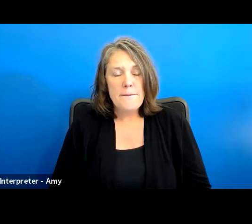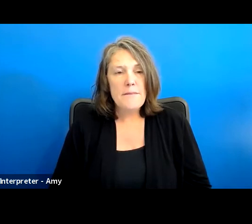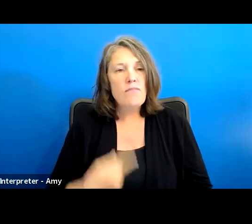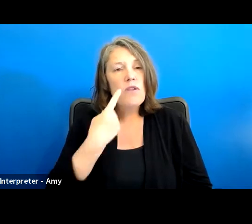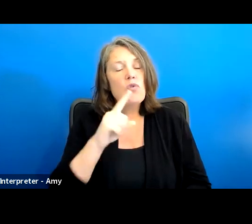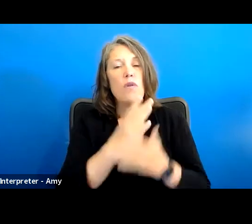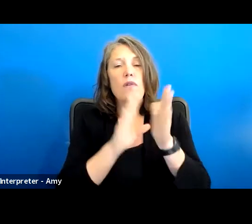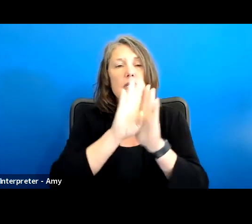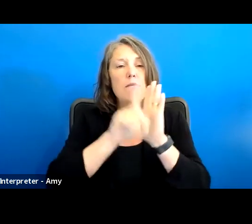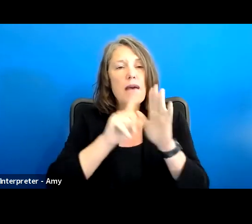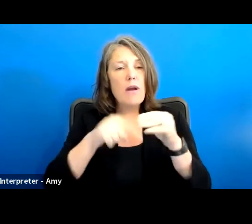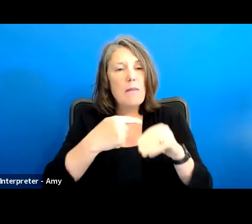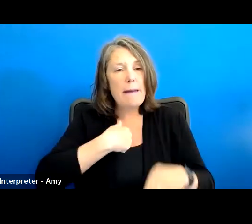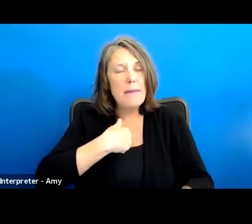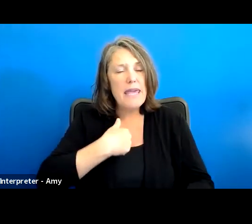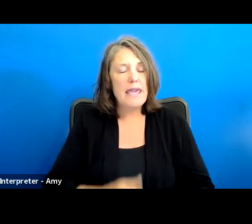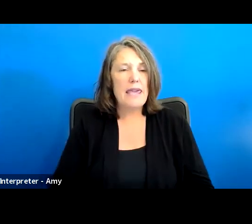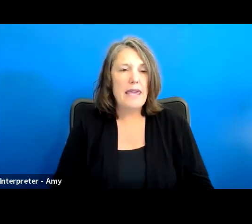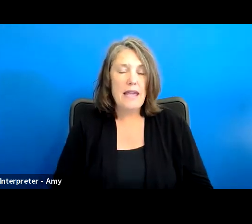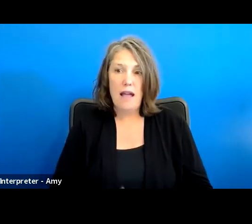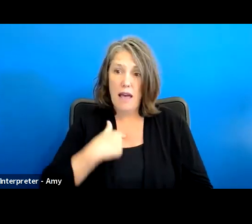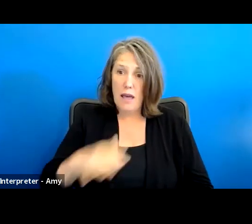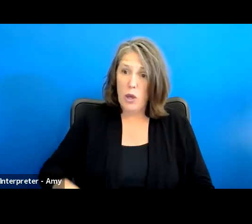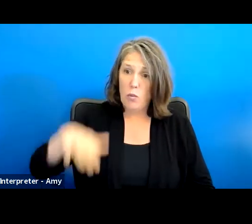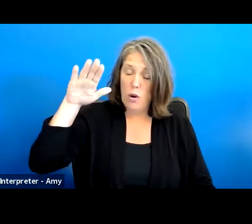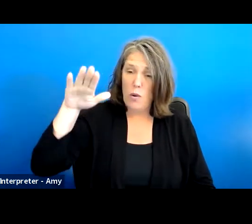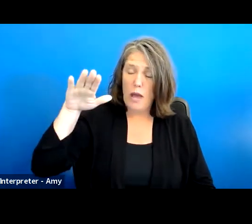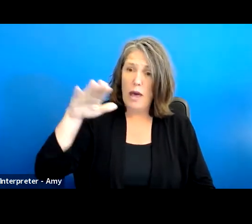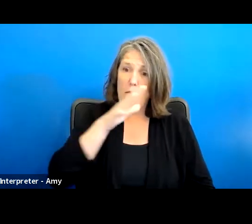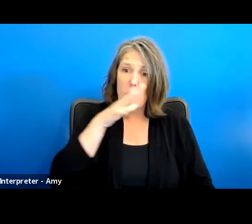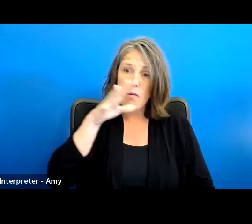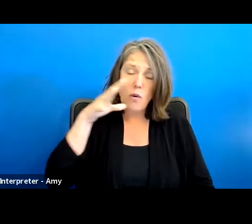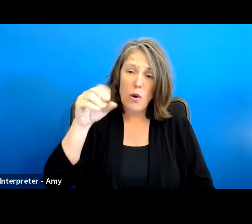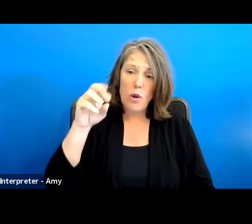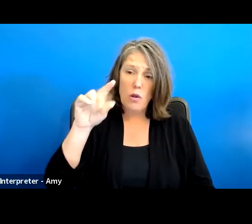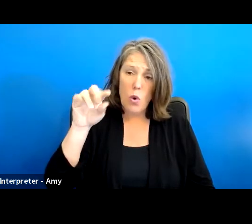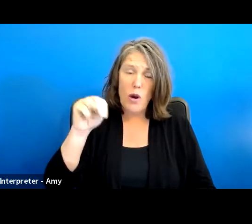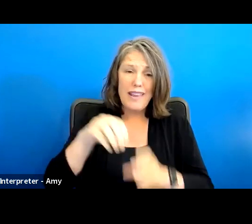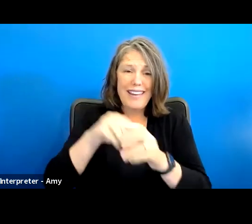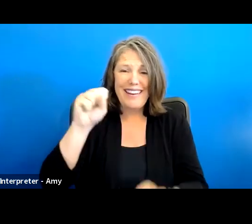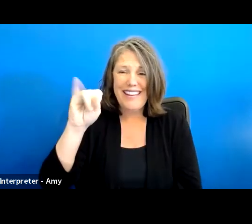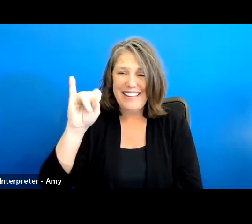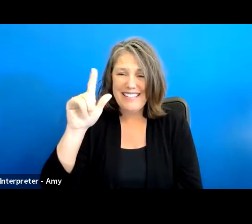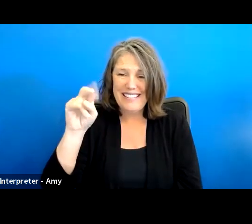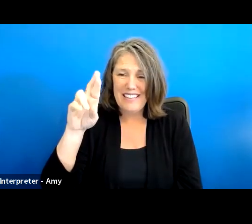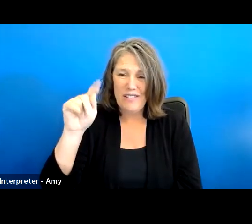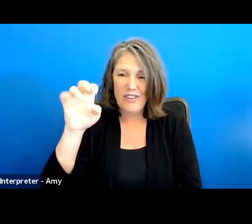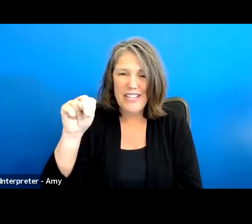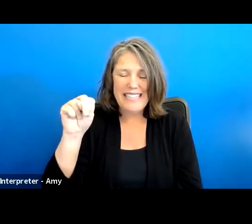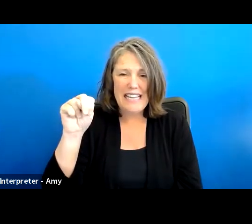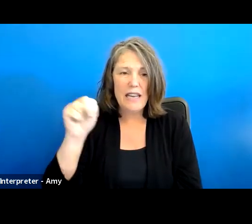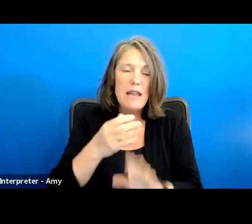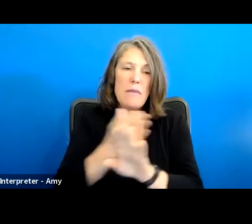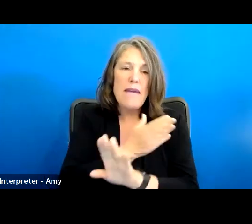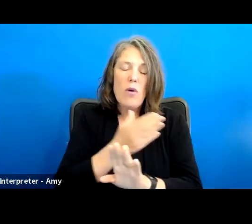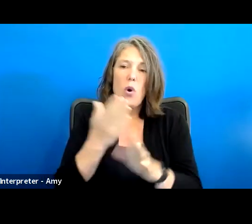for some background on me, I grew up in rural Oregon, in Silverton specifically, before